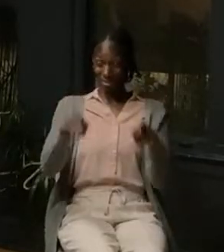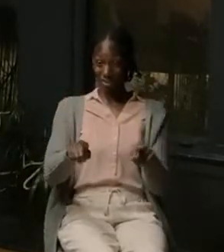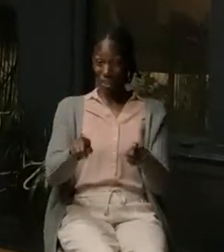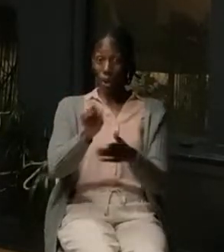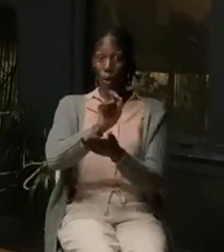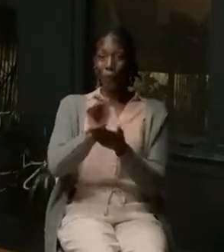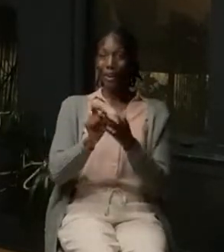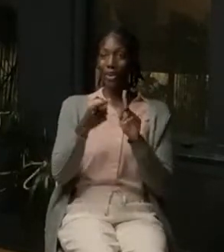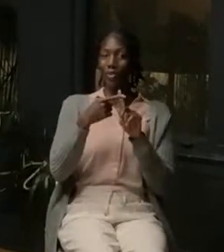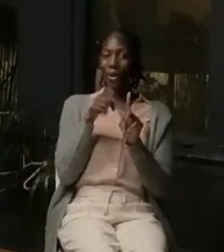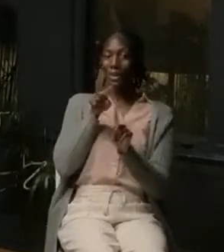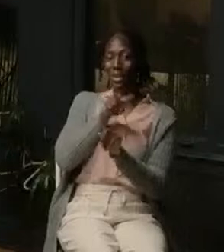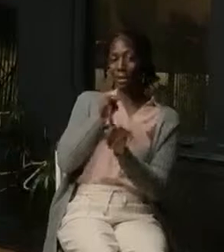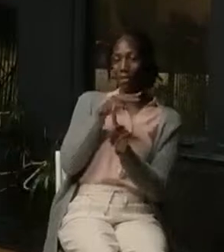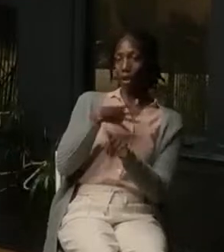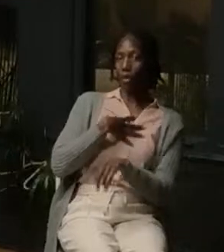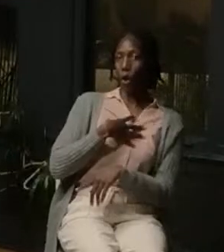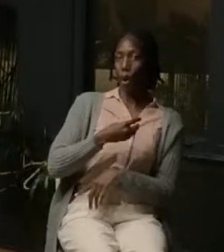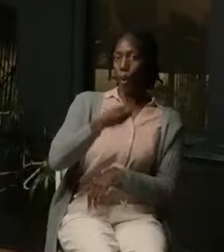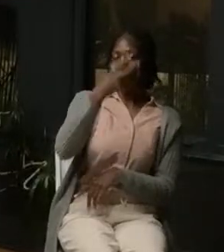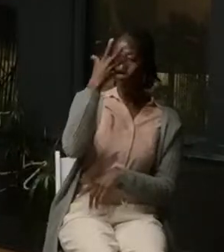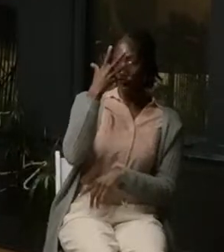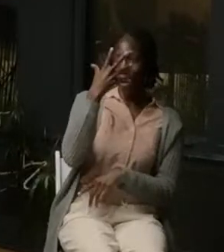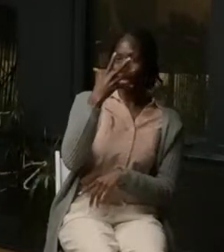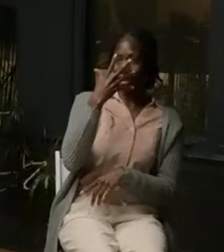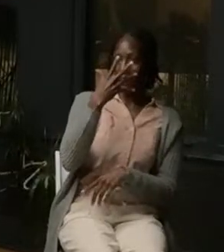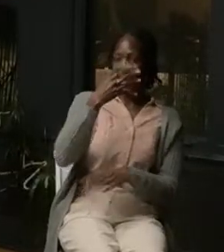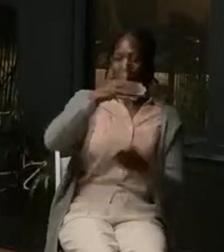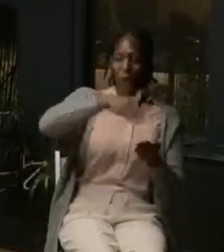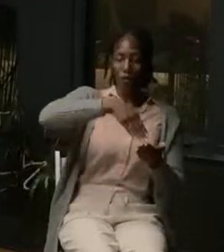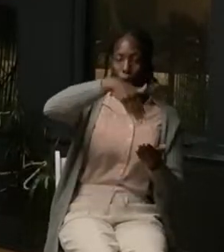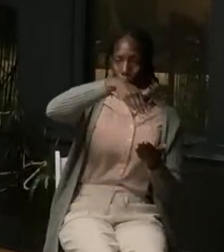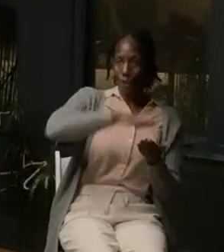from the perspective of a white folding chair.